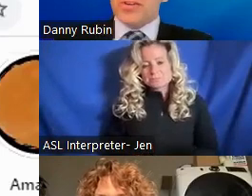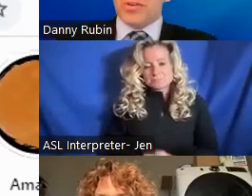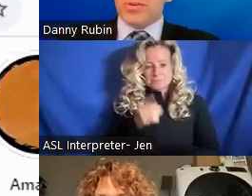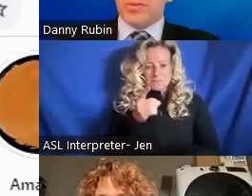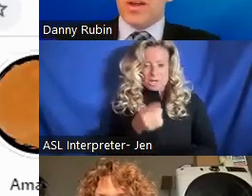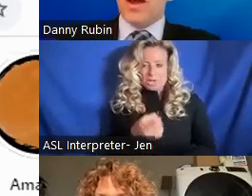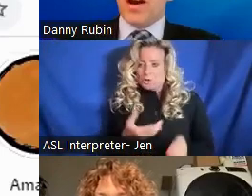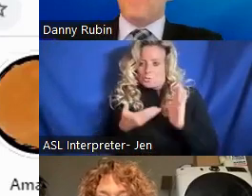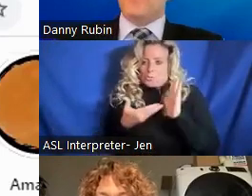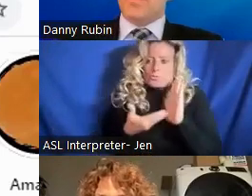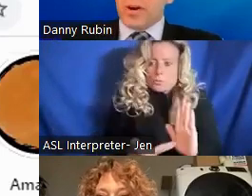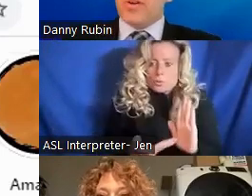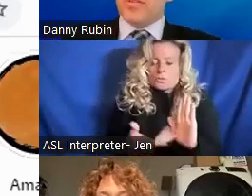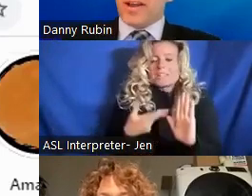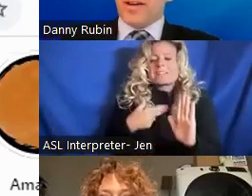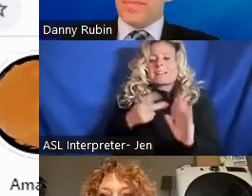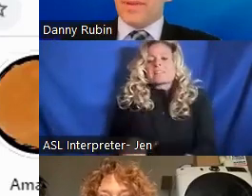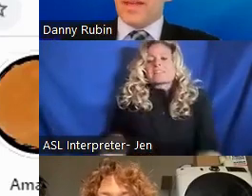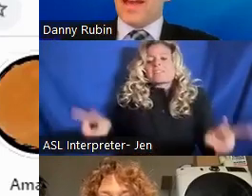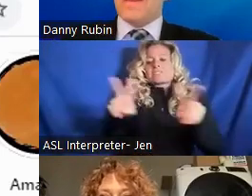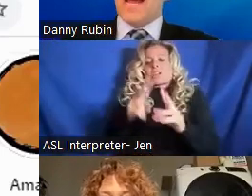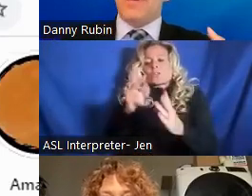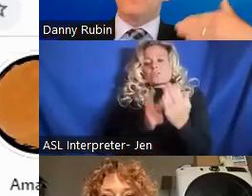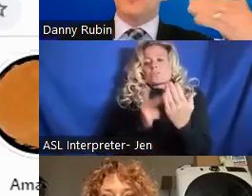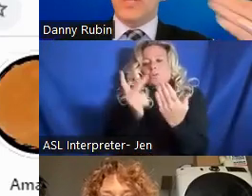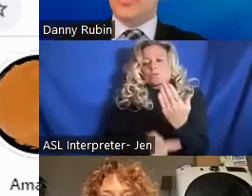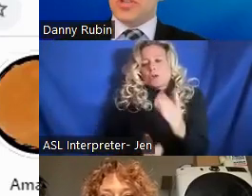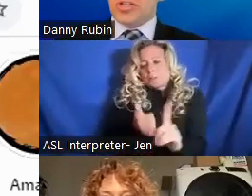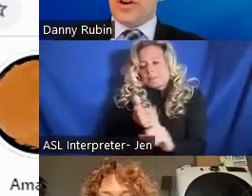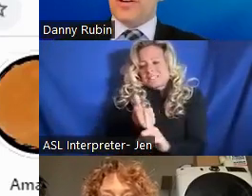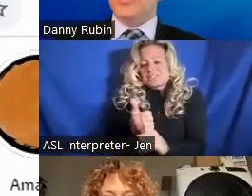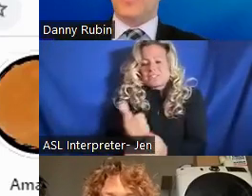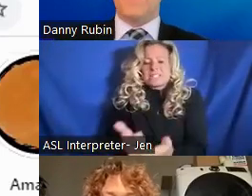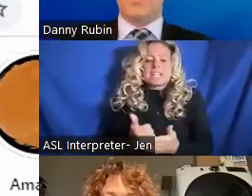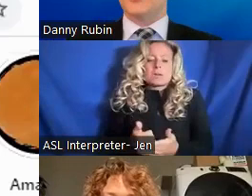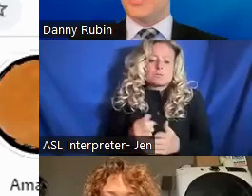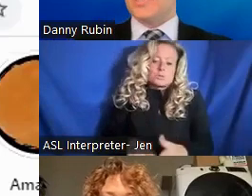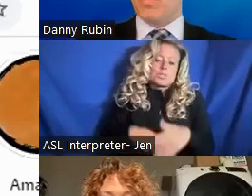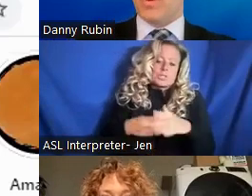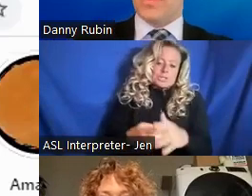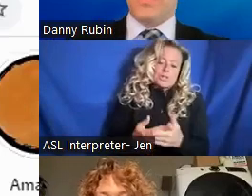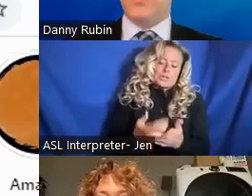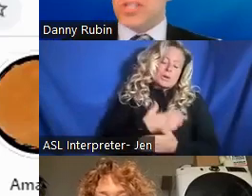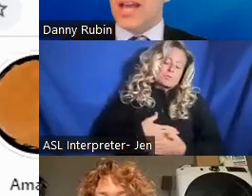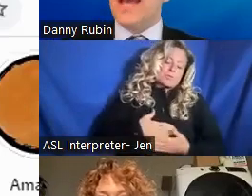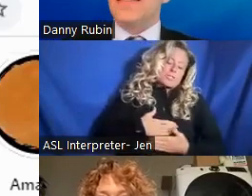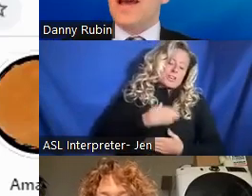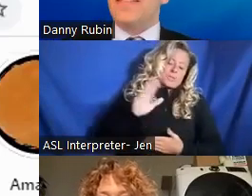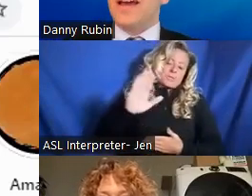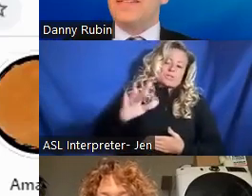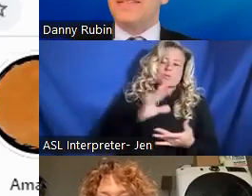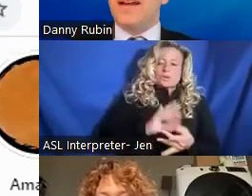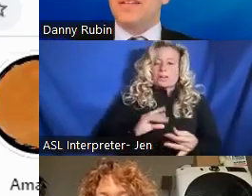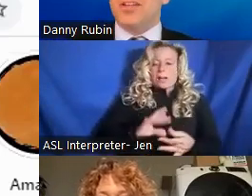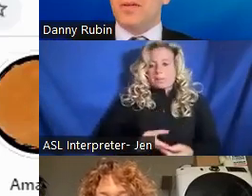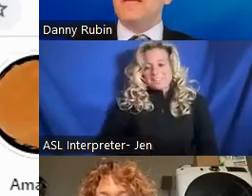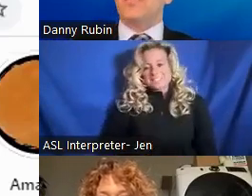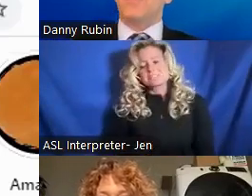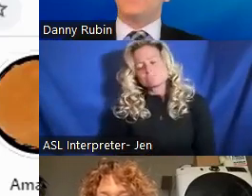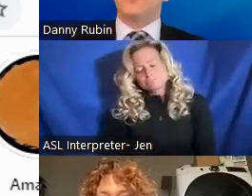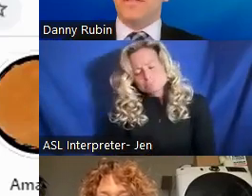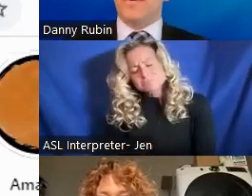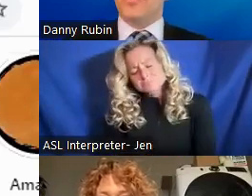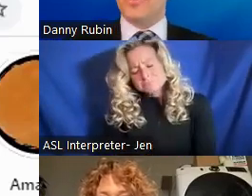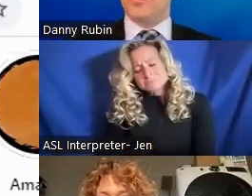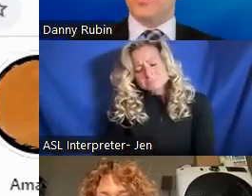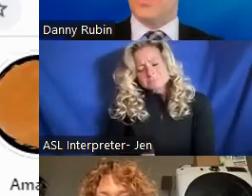the value of the program and how it helped you get your start. So I appreciate what you saying that is going to mean